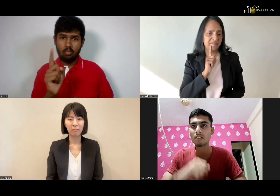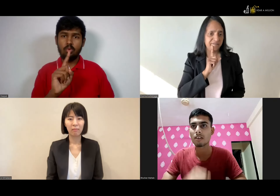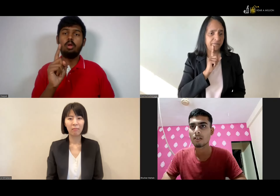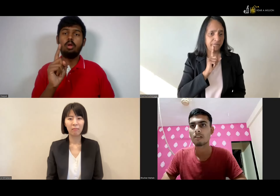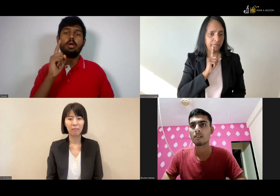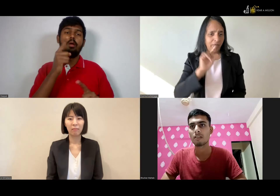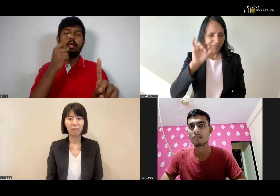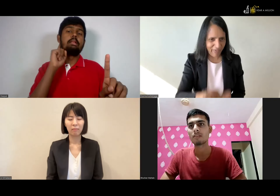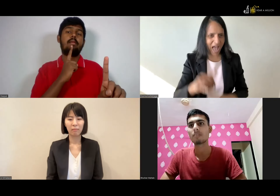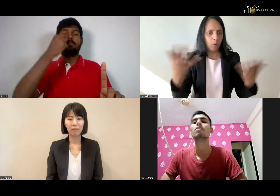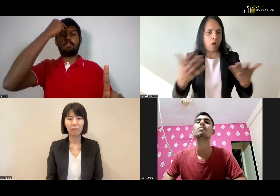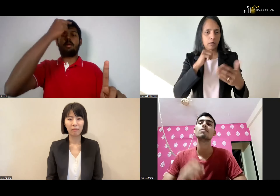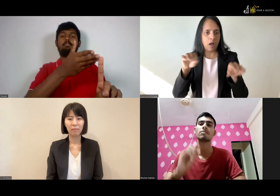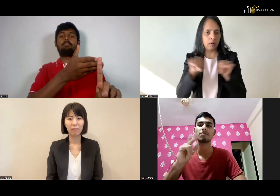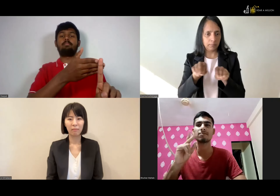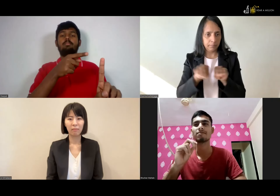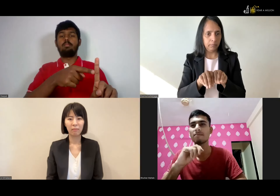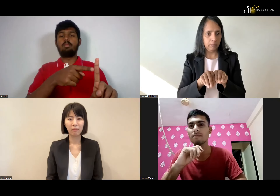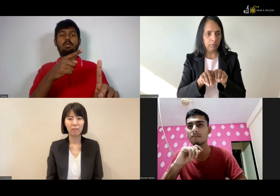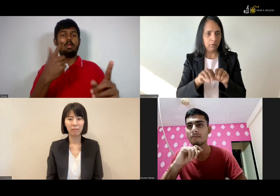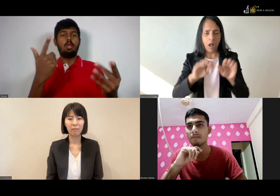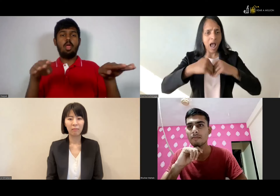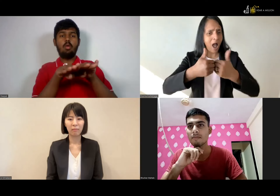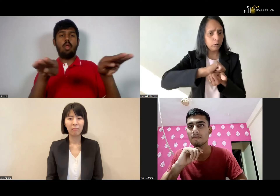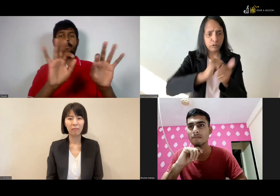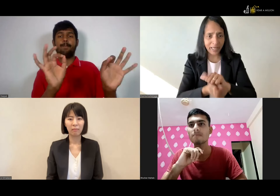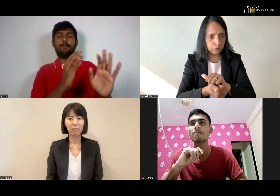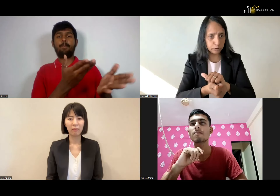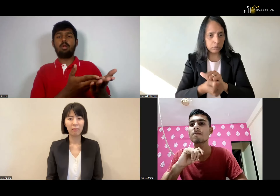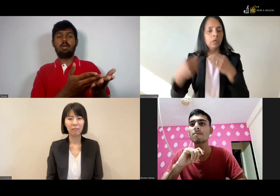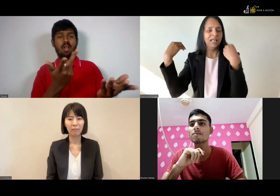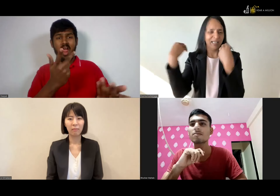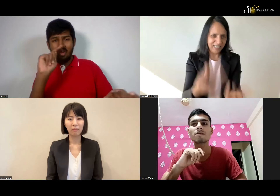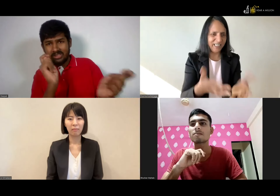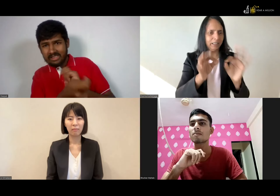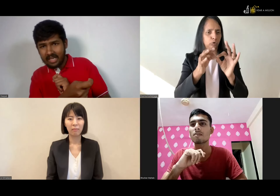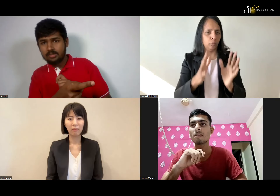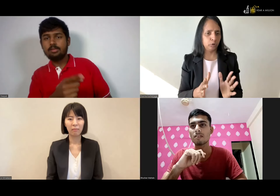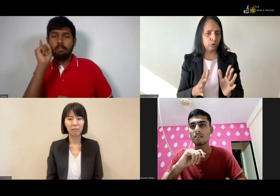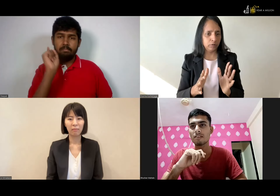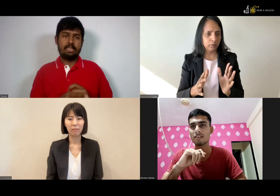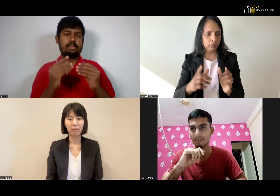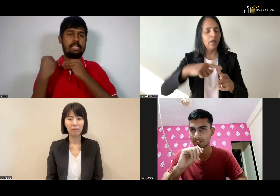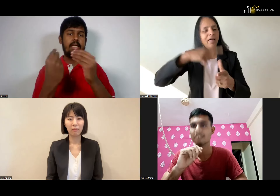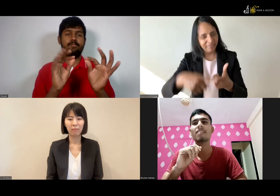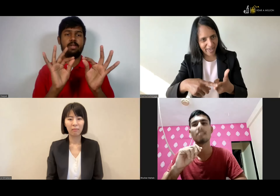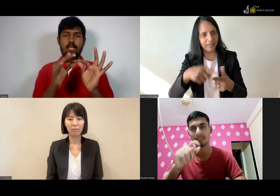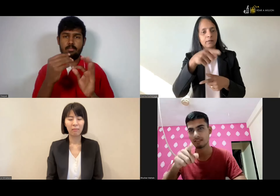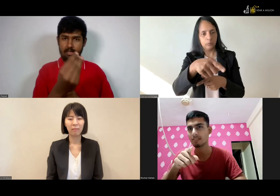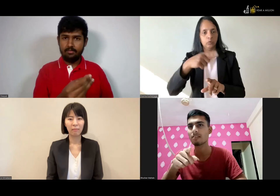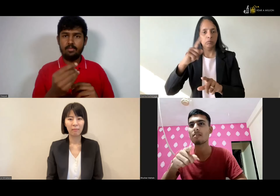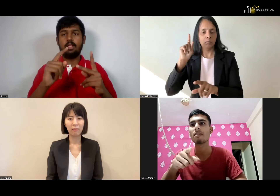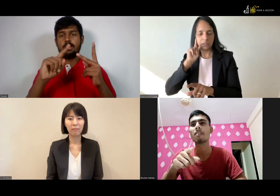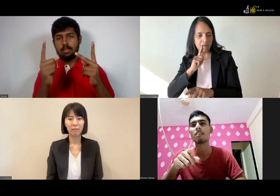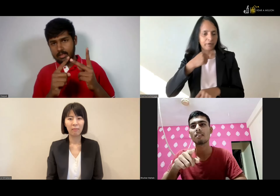problem, and but they think that deafness is a problem, so that is something they don't feel that they both are equal. So